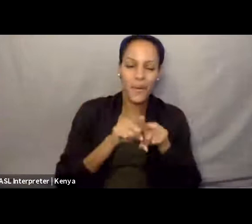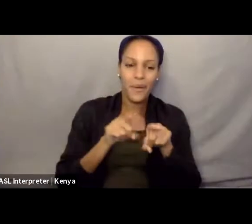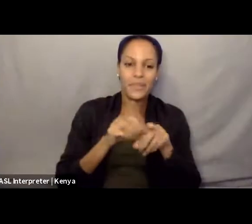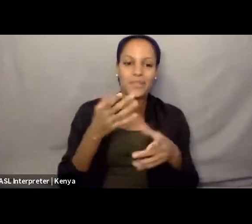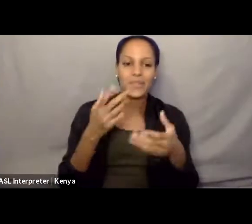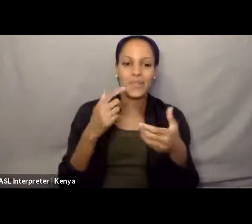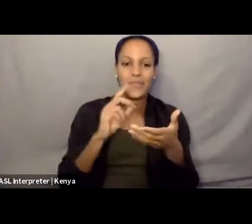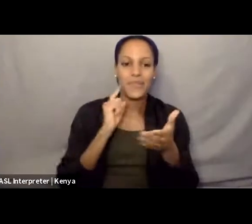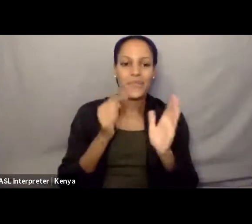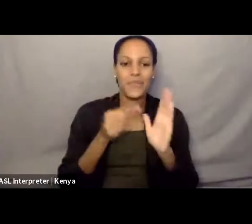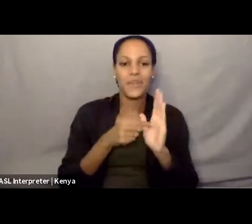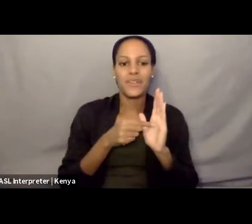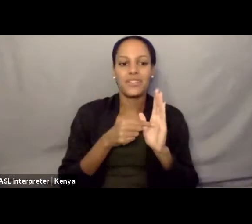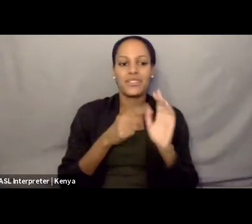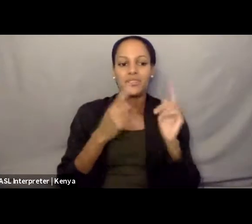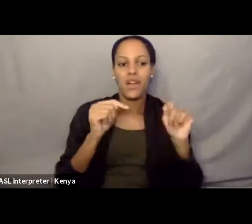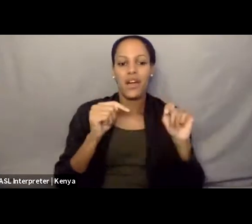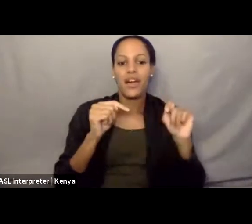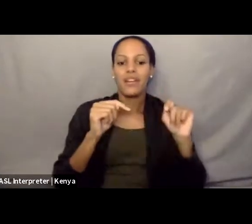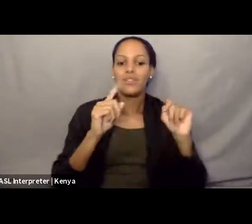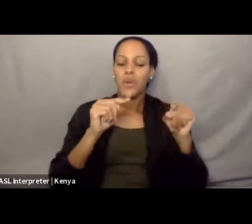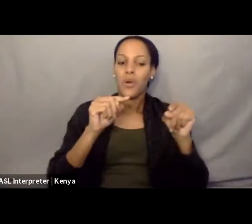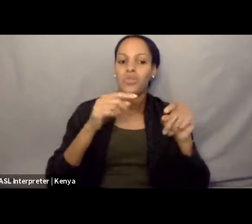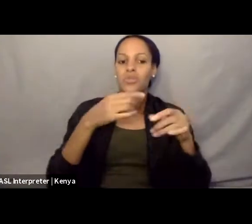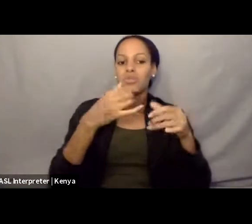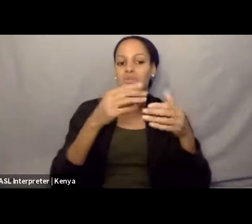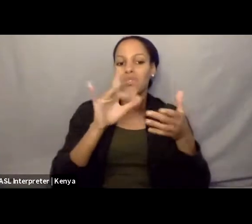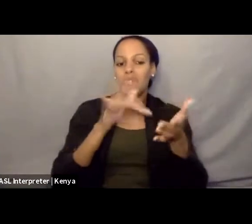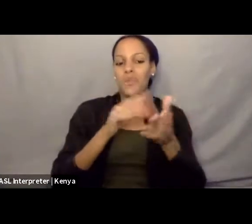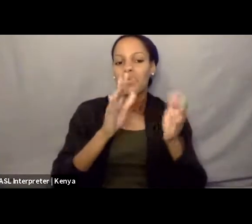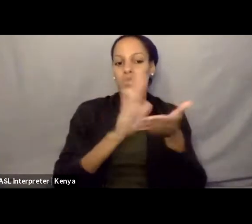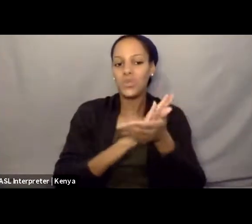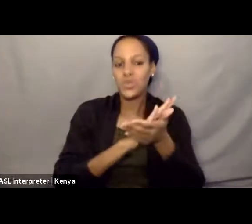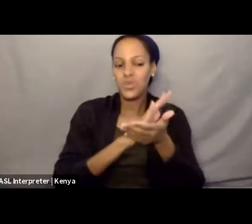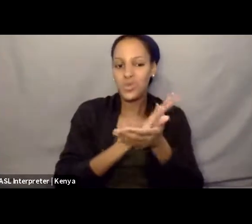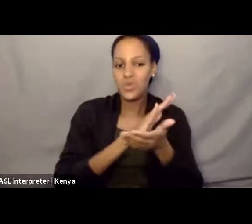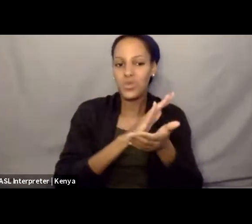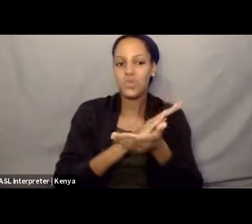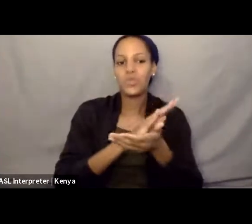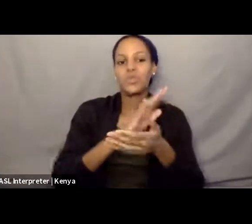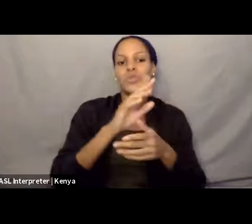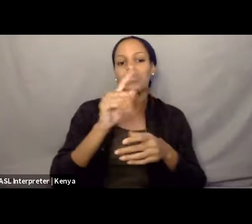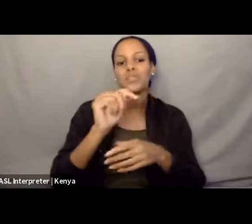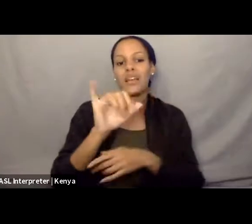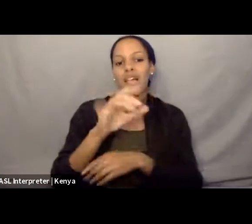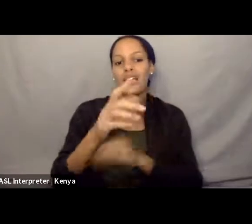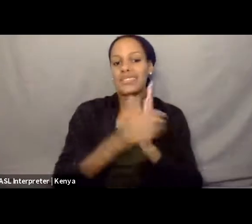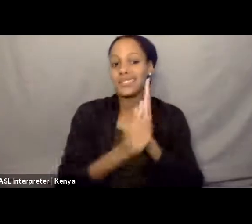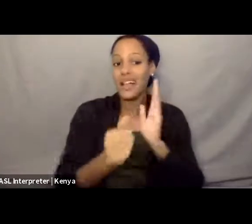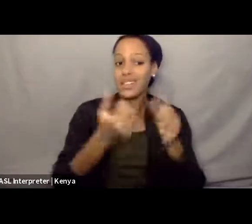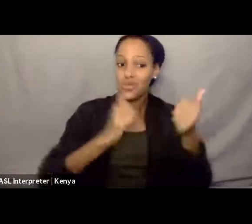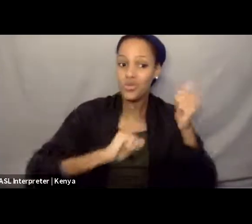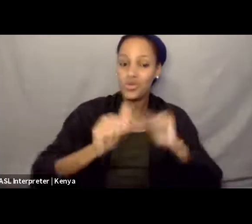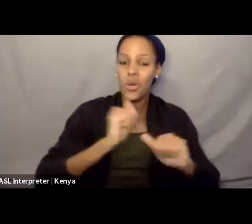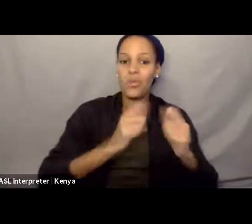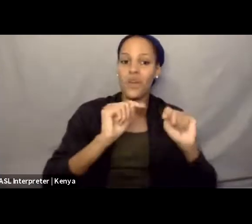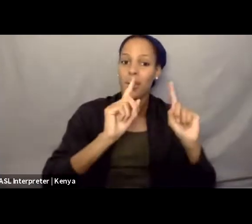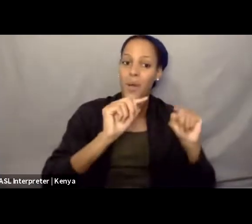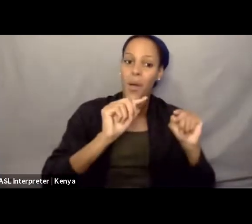middle school pedagogy, but did in fact have only one act after which the stage was rushed.